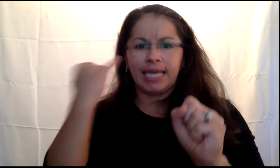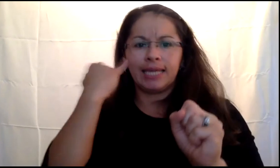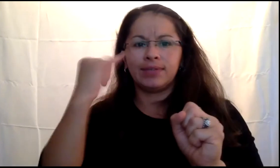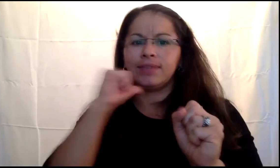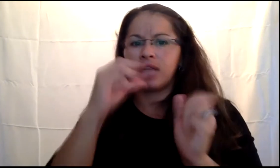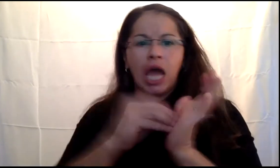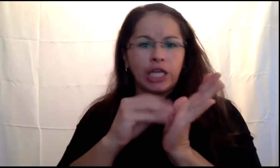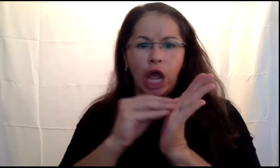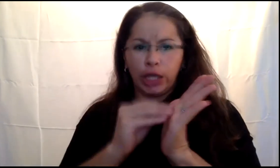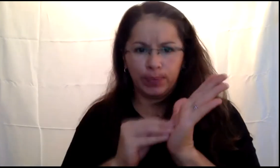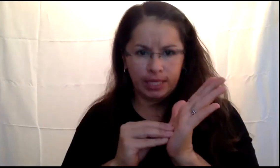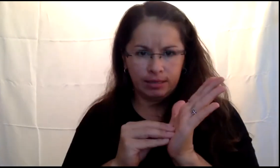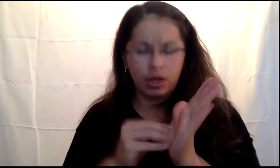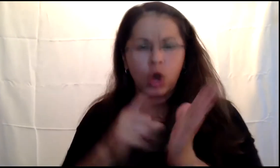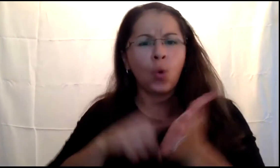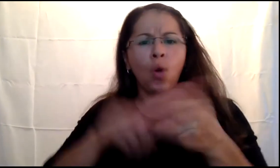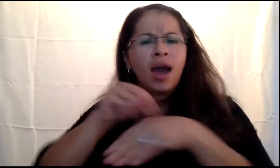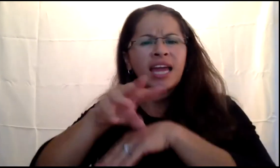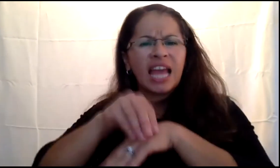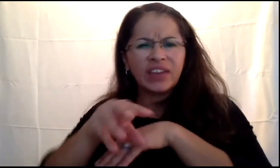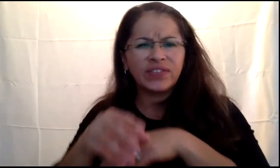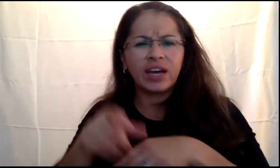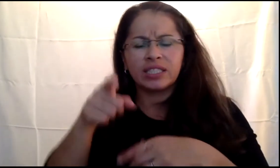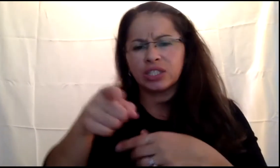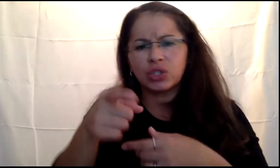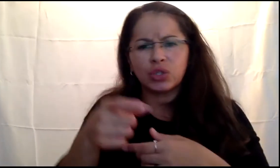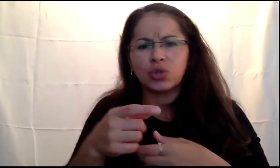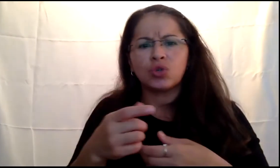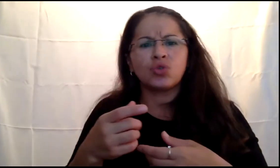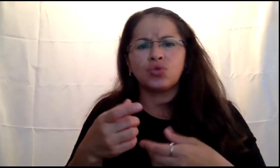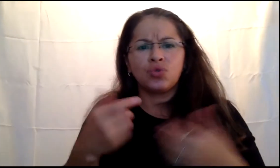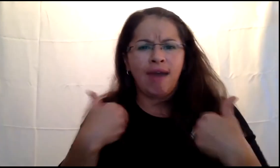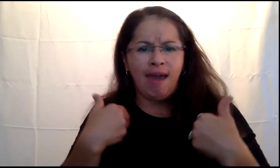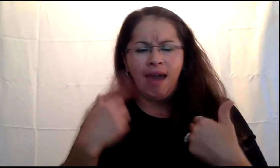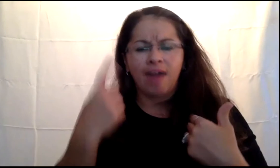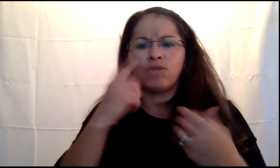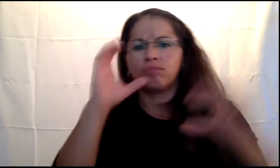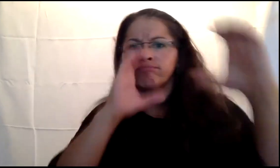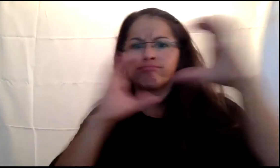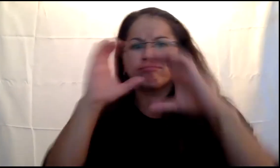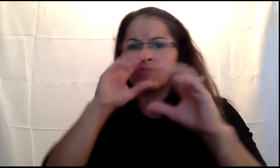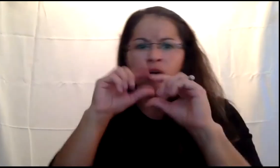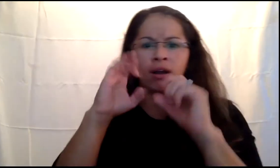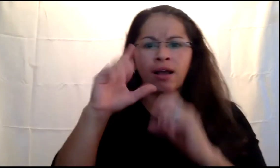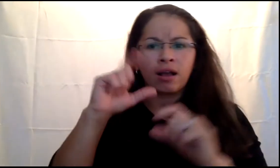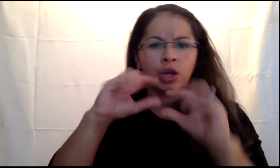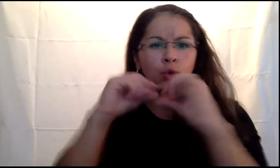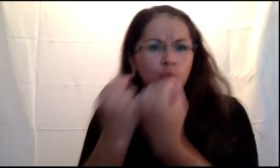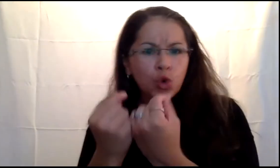to start their own club or organization? And what conversations should such a student or group of students have with professors